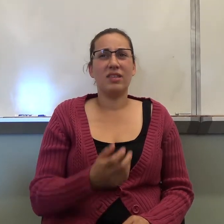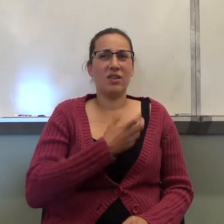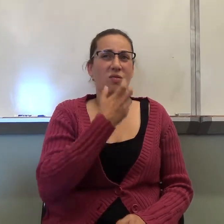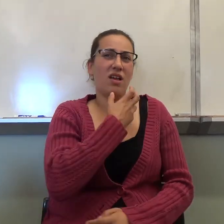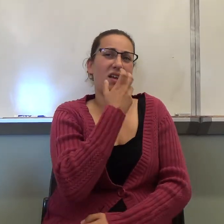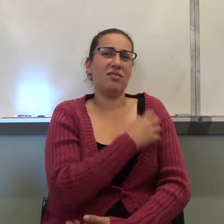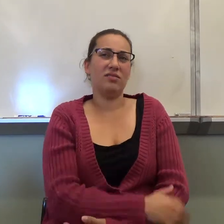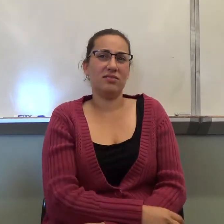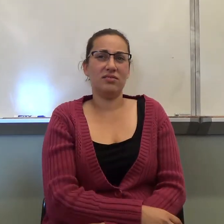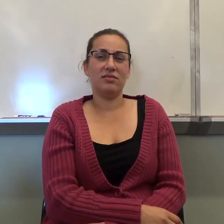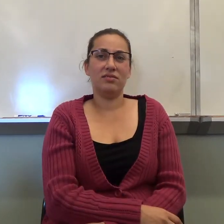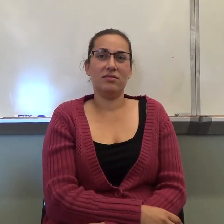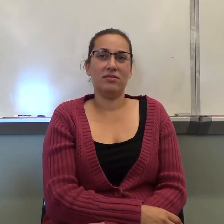All righty, any others?